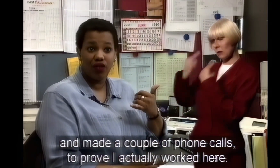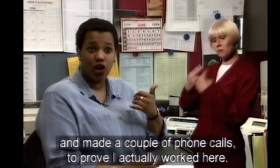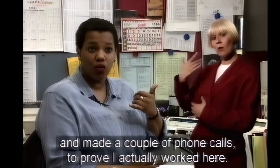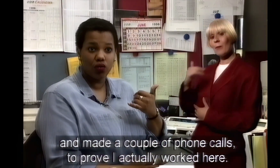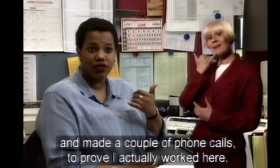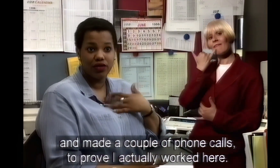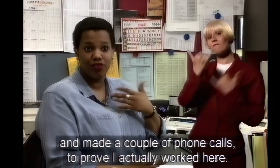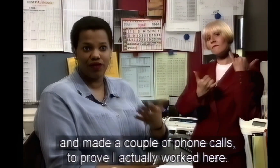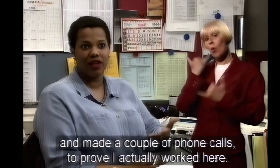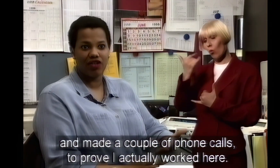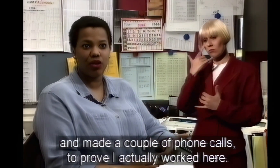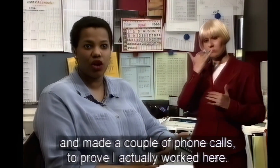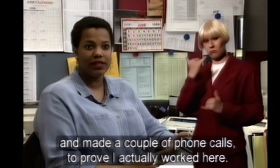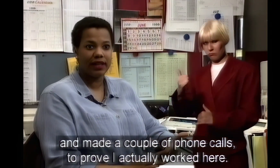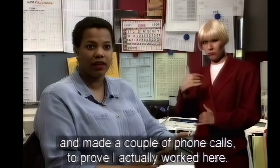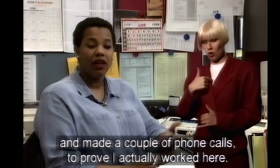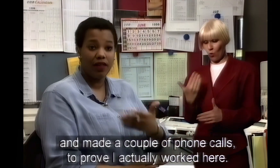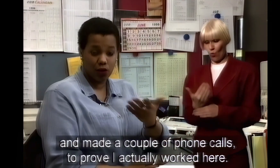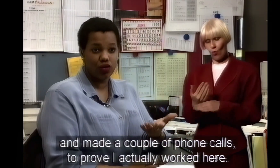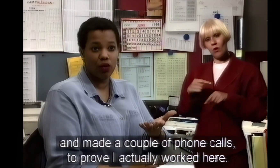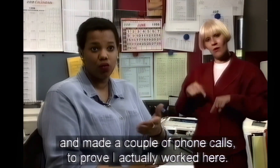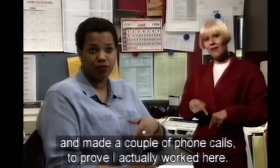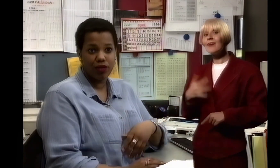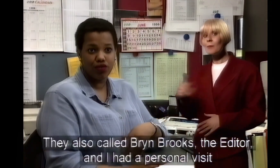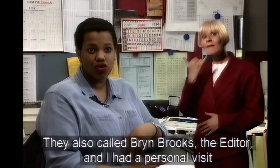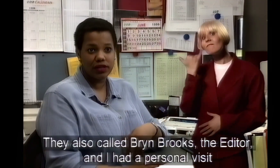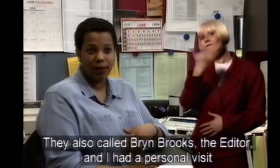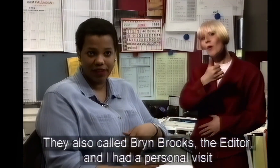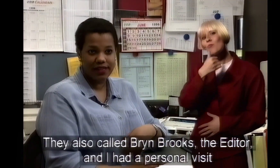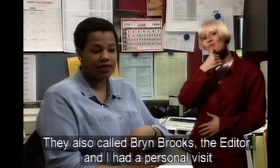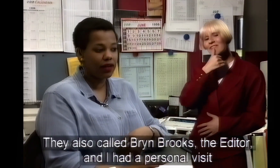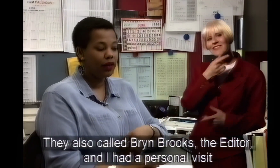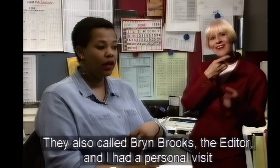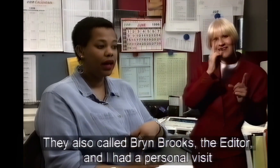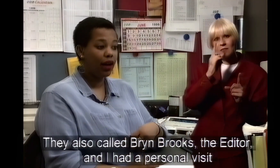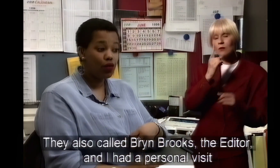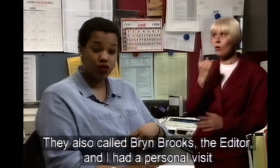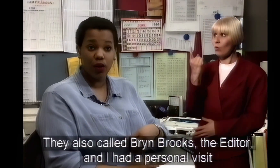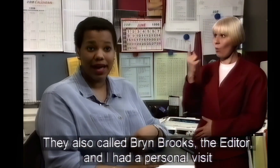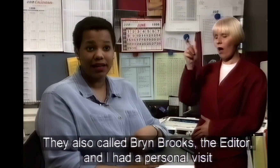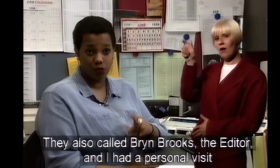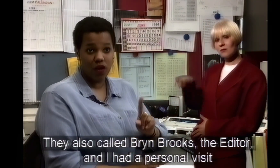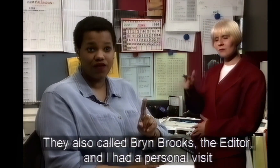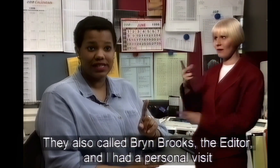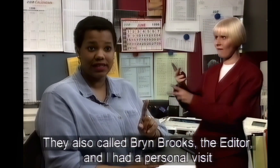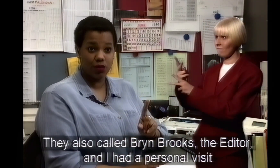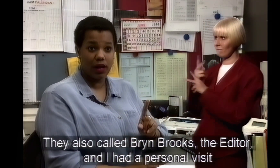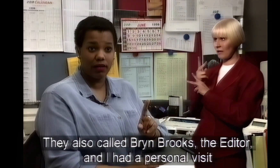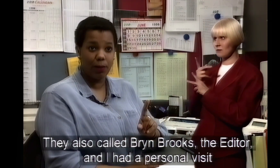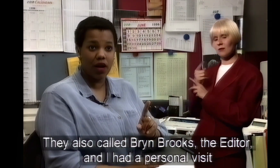phone calls to prove that I actually worked here, and they also called Bryn Brooks, the editor, and I also had one visit as well in